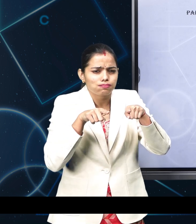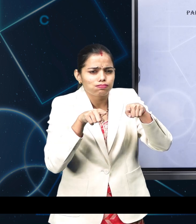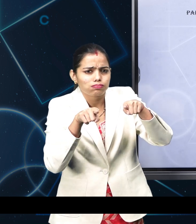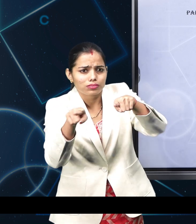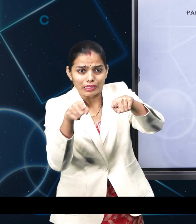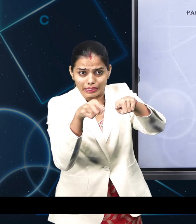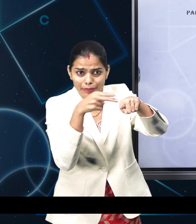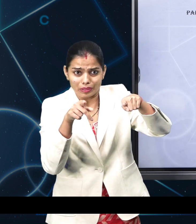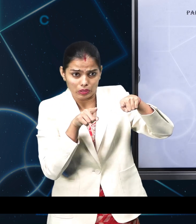Parallel lines.